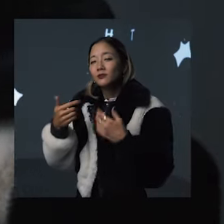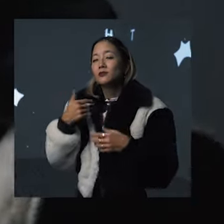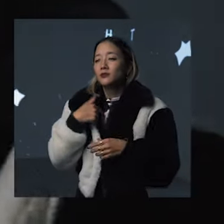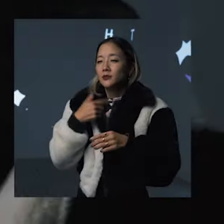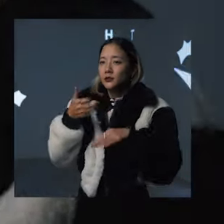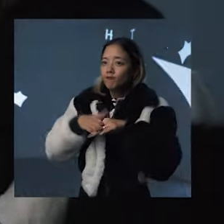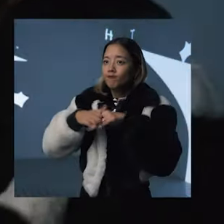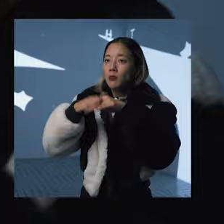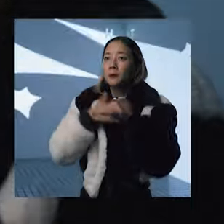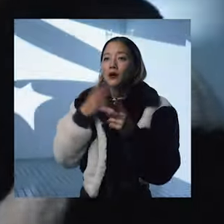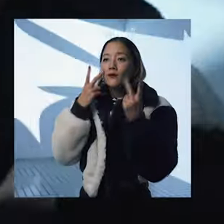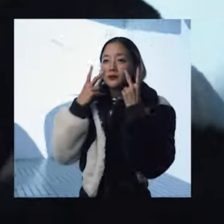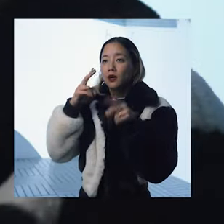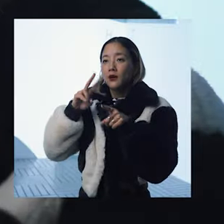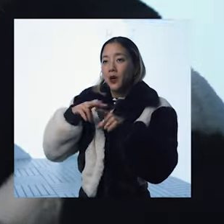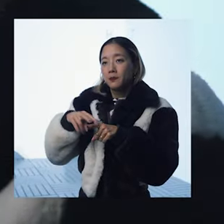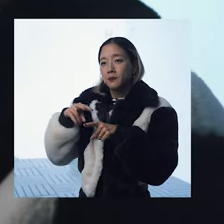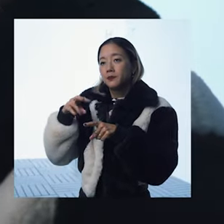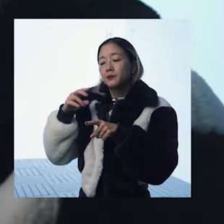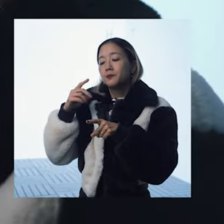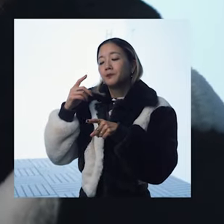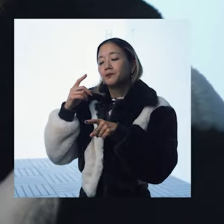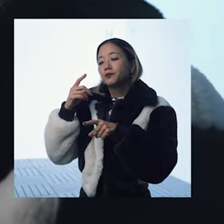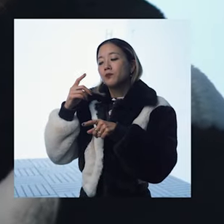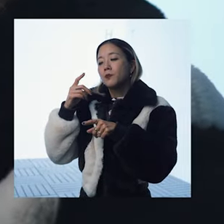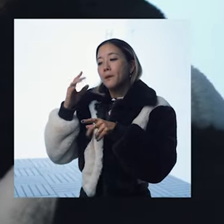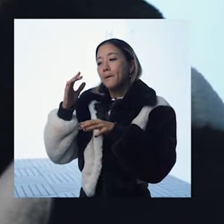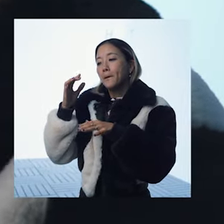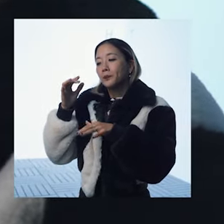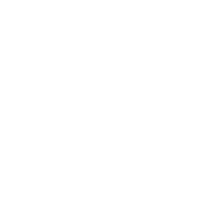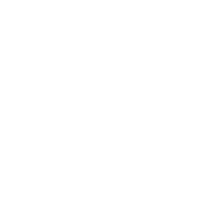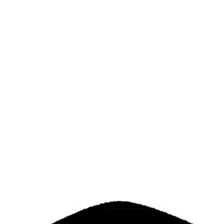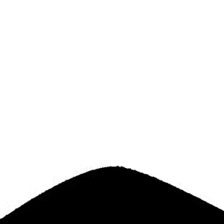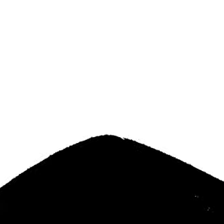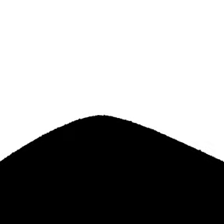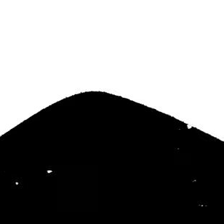in the work that I'm doing as I develop my visual vocabulary around echoes.